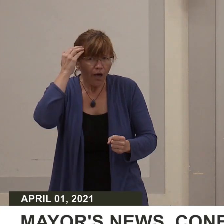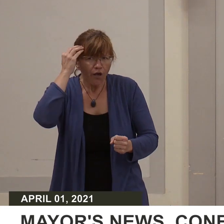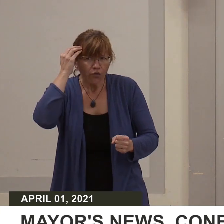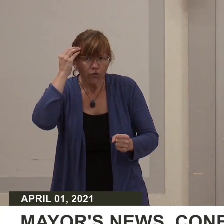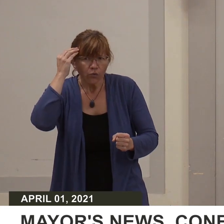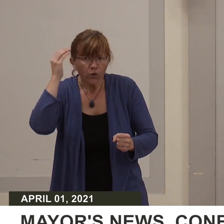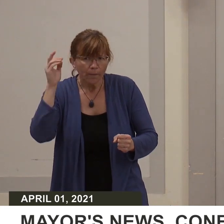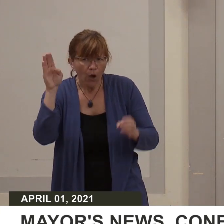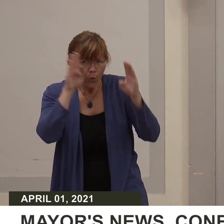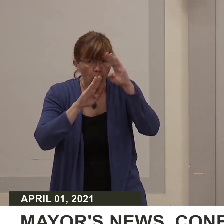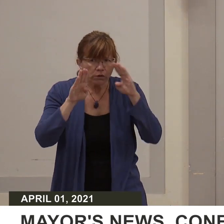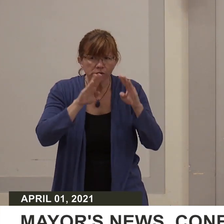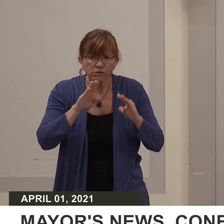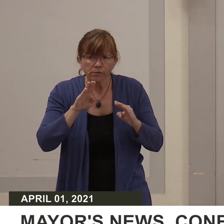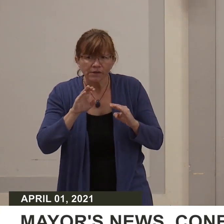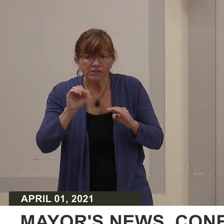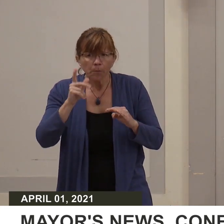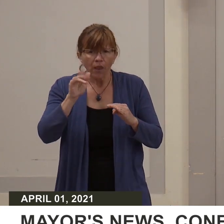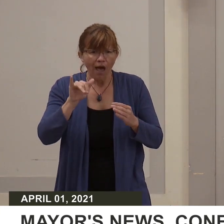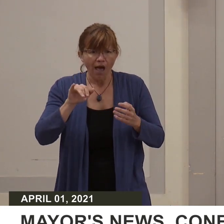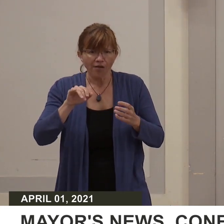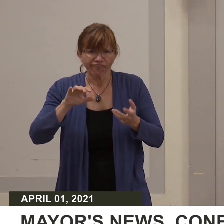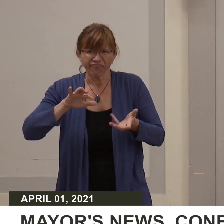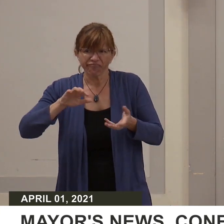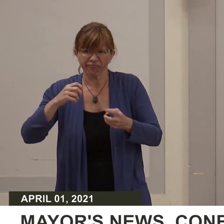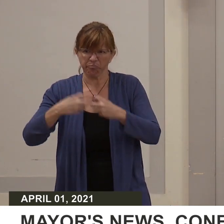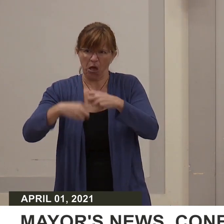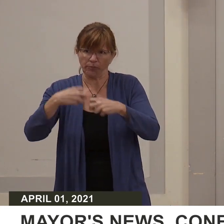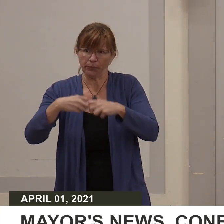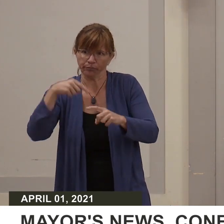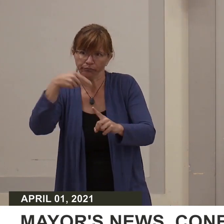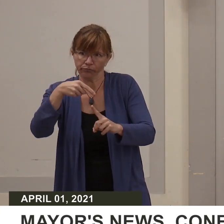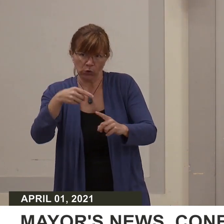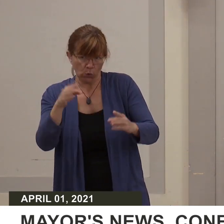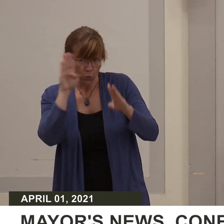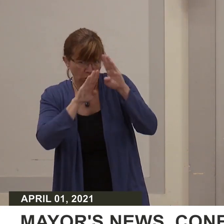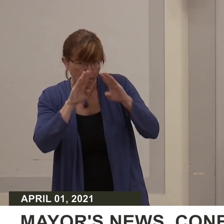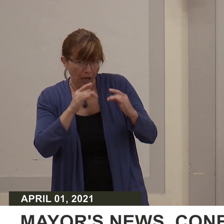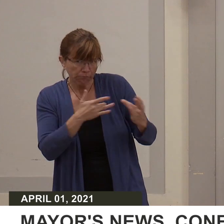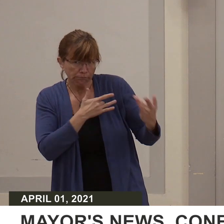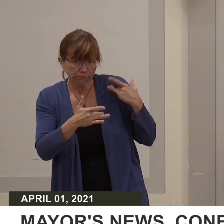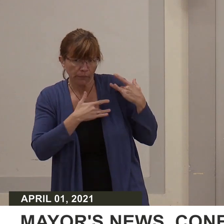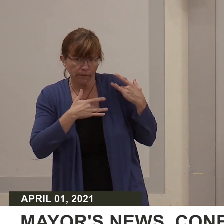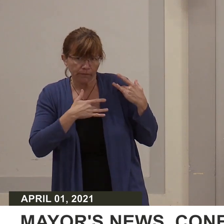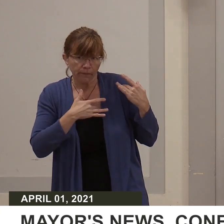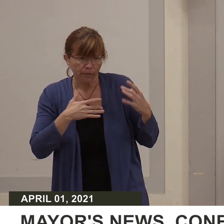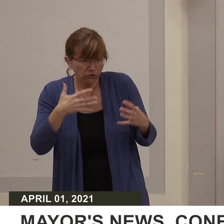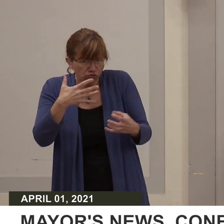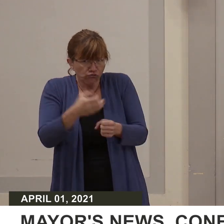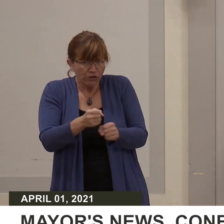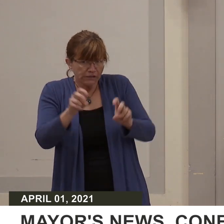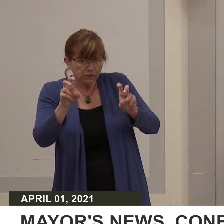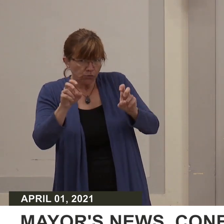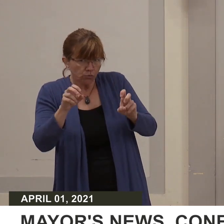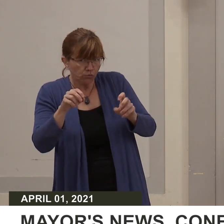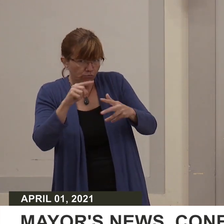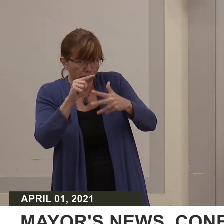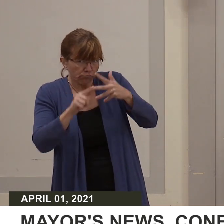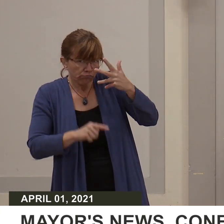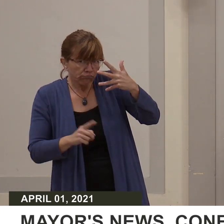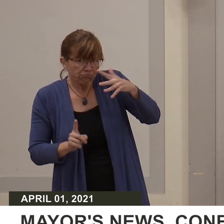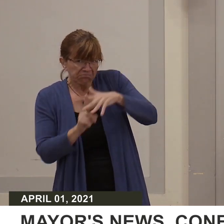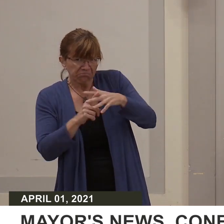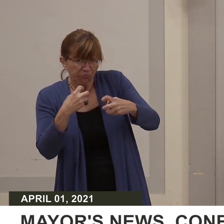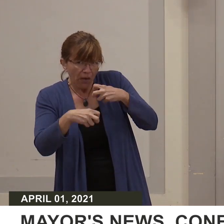worried about this creating some trust issues? Well, I think that it's unfortunate. We know that anytime you have humans involved in something, there's going to be